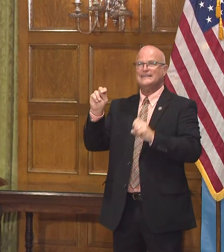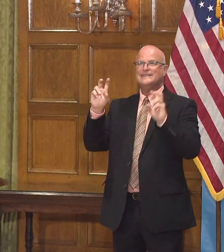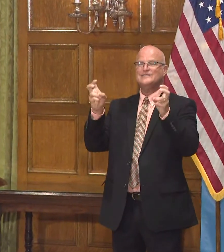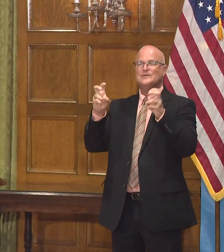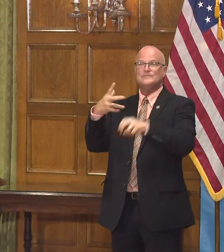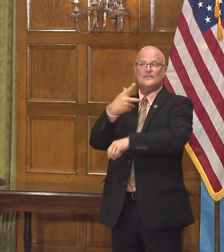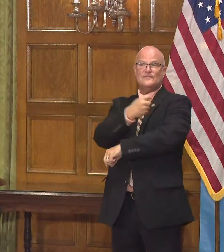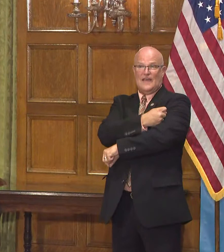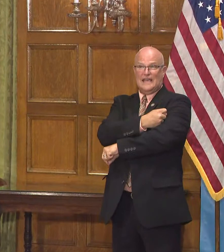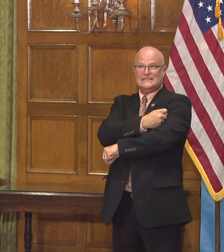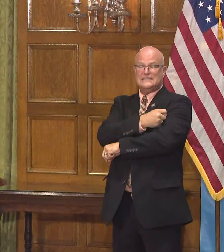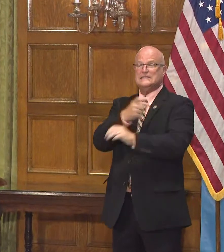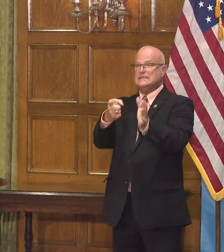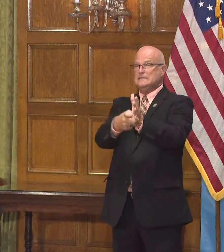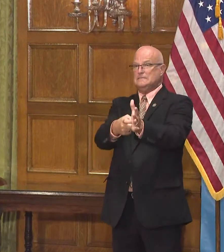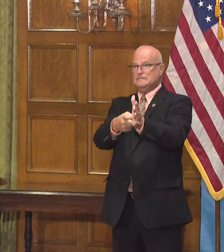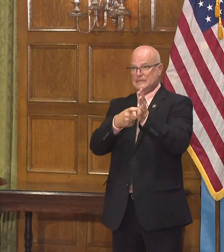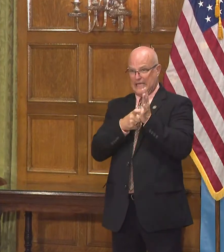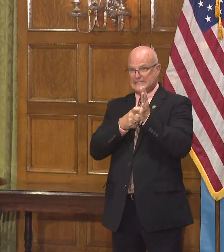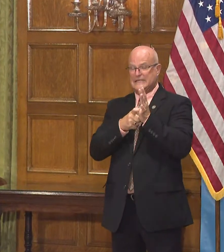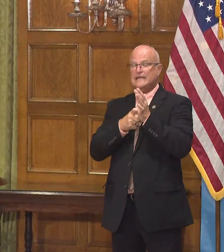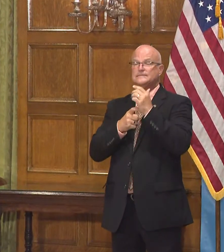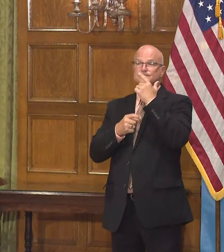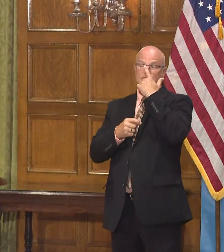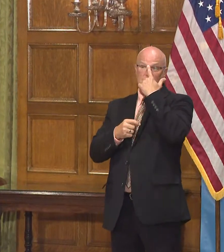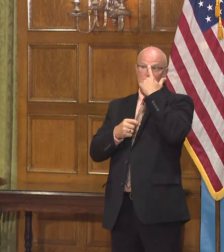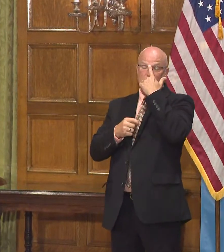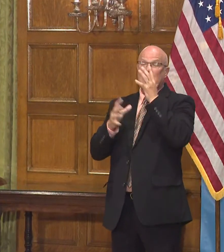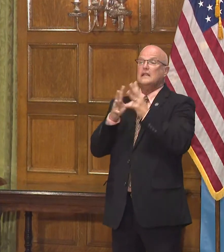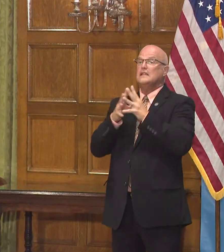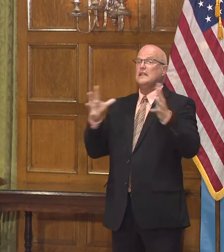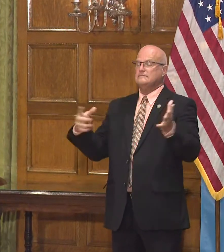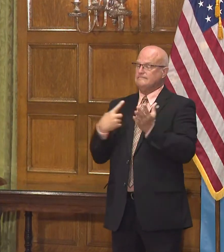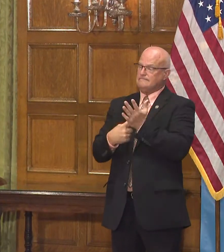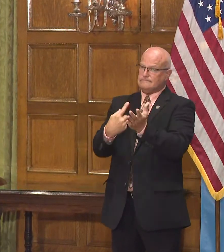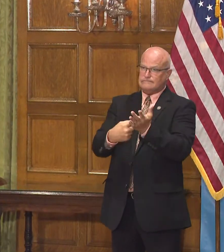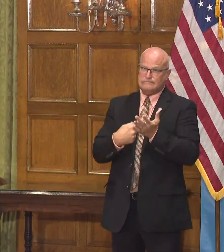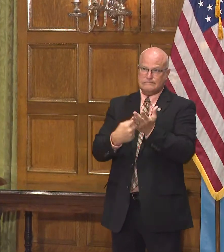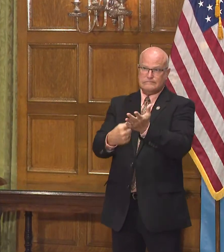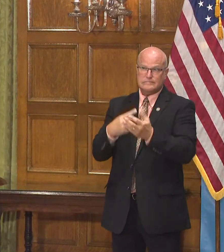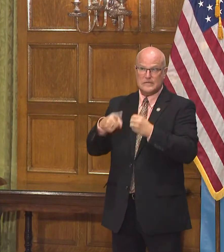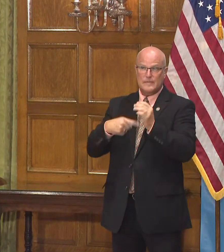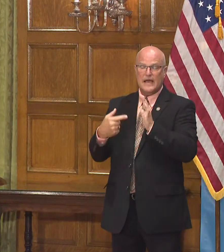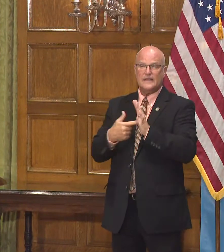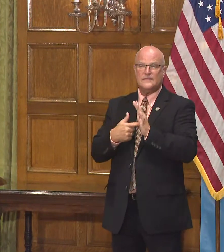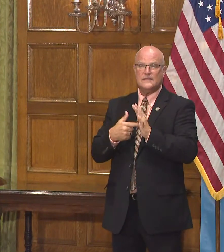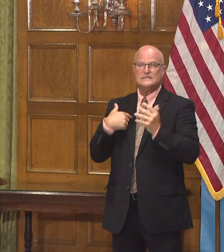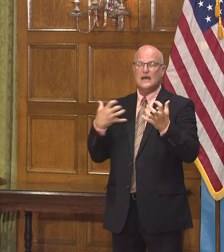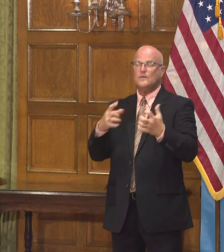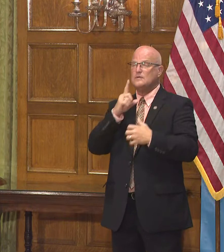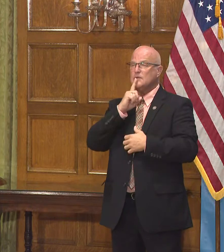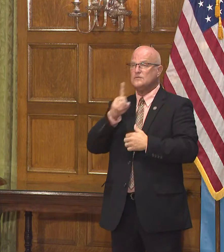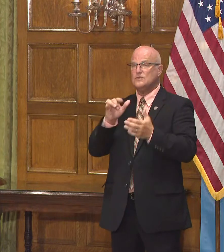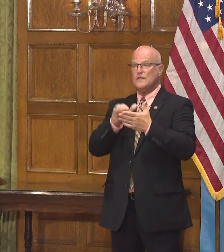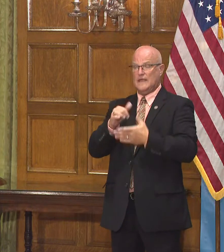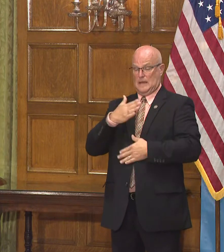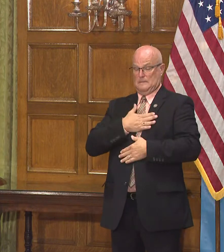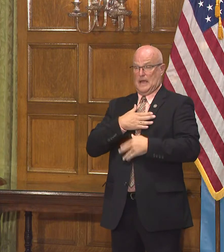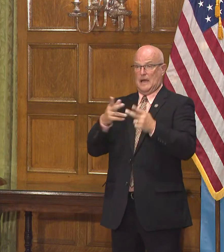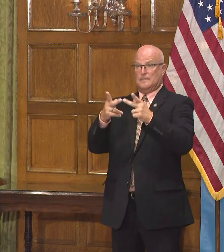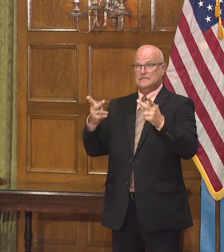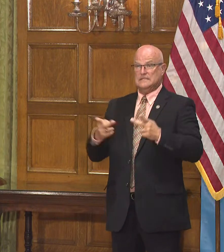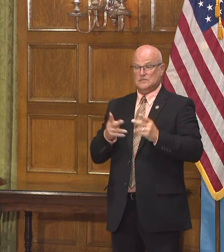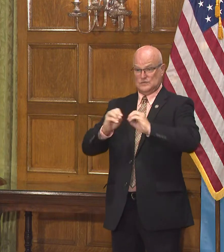a vaccine mandate. There's been a significant debate about this. I wanted to make sure that my position